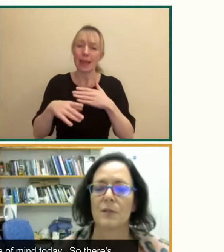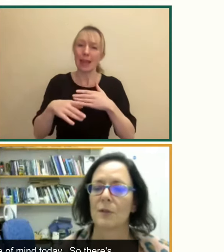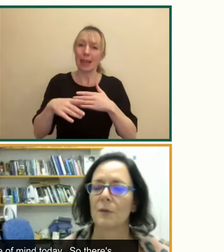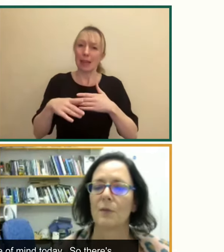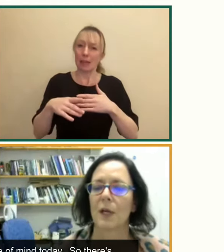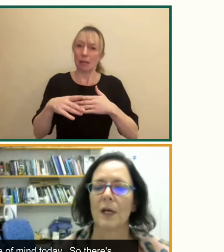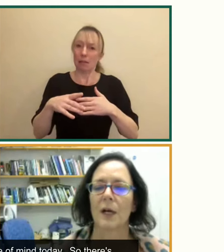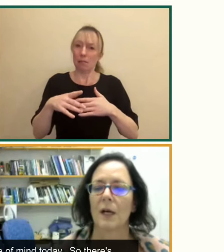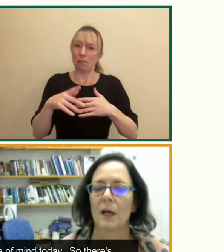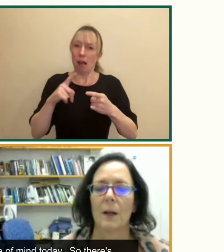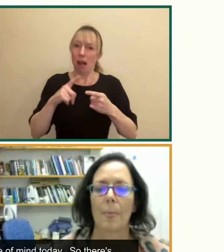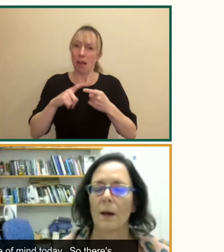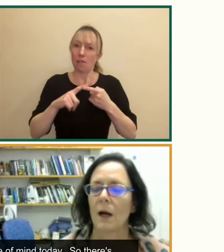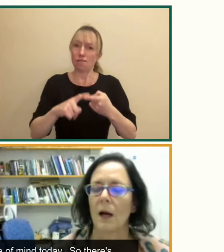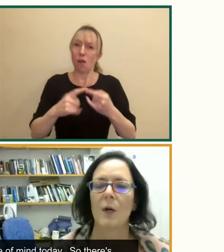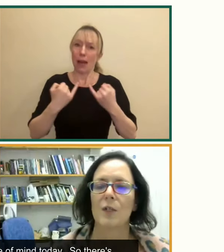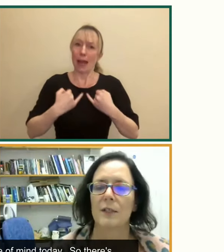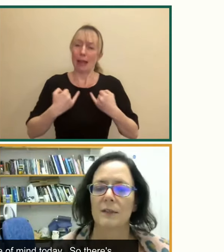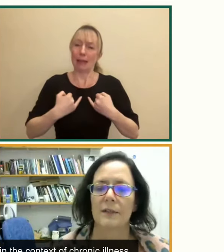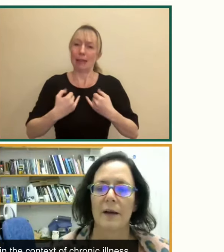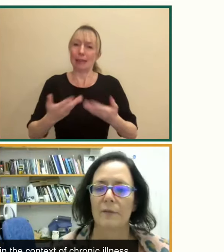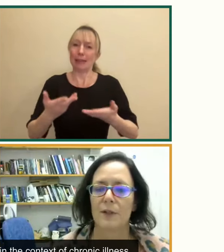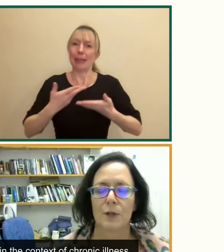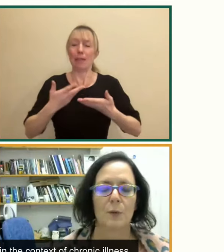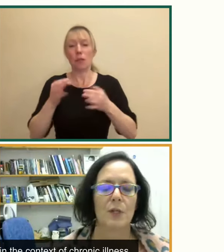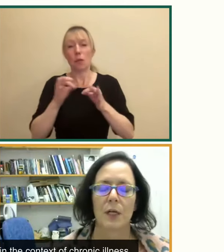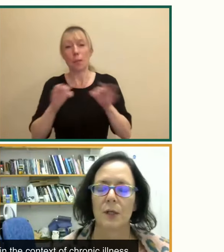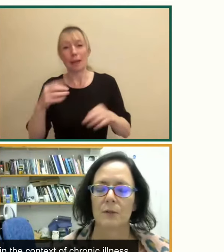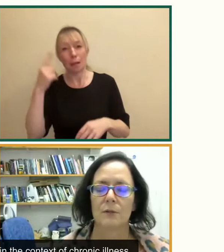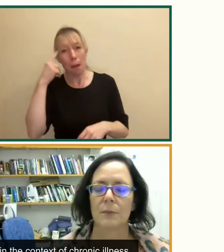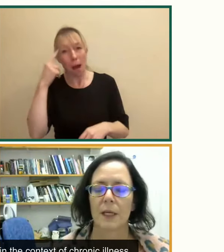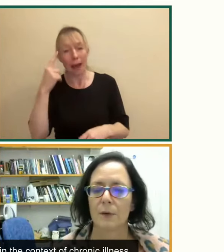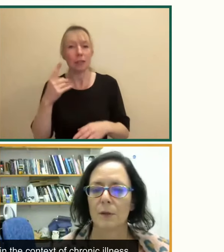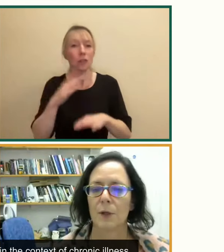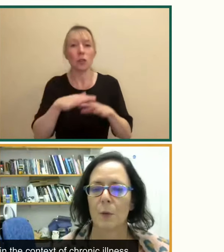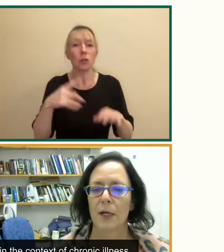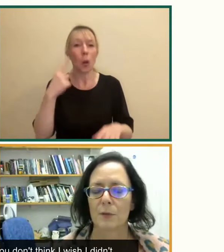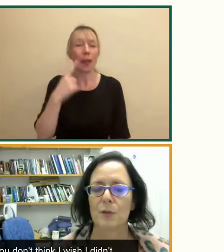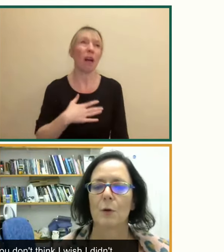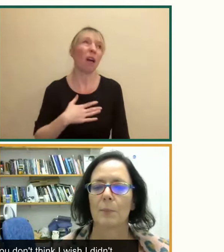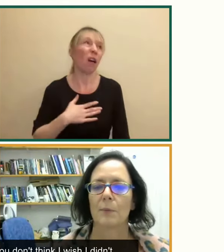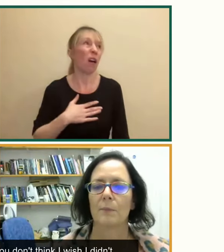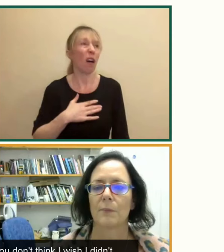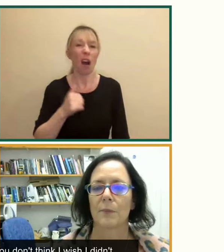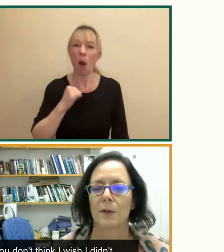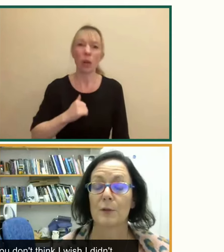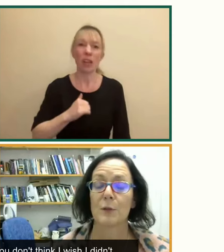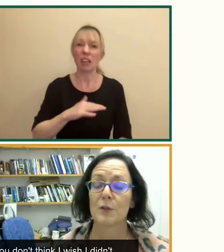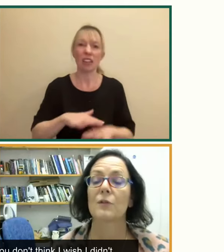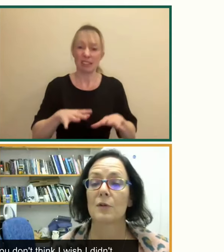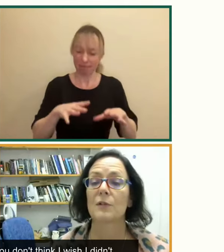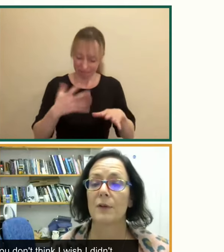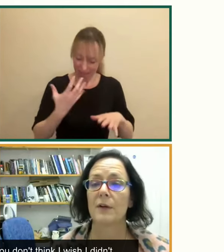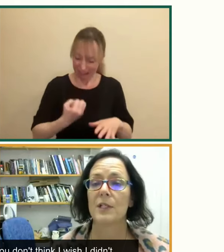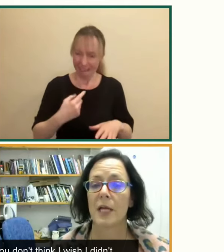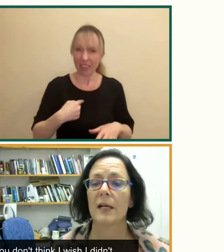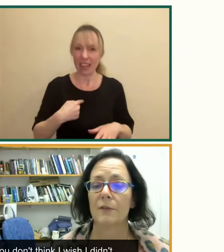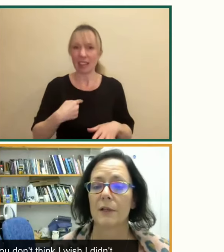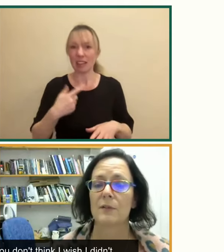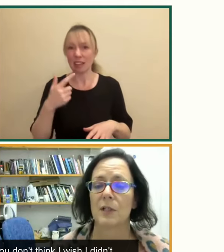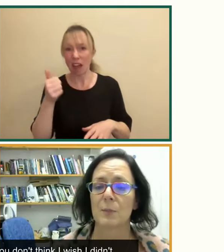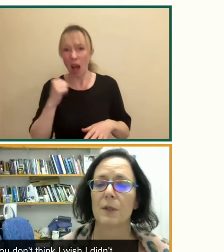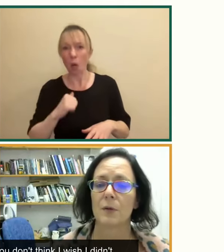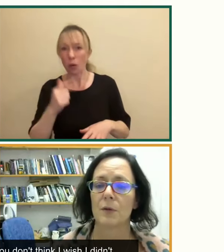that peace of mind. So you don't think, I wish I didn't have this, or I wish I could make it all go away. You stop. Those are